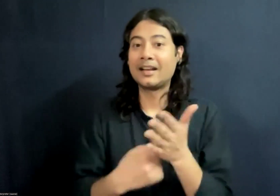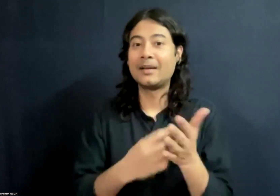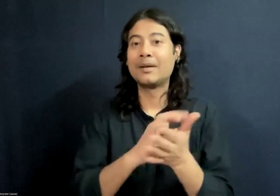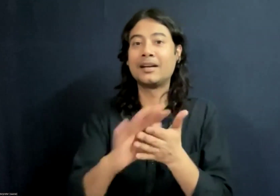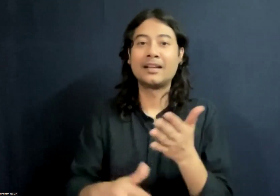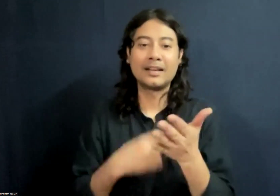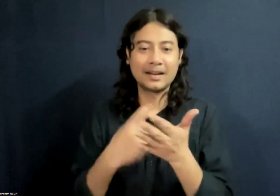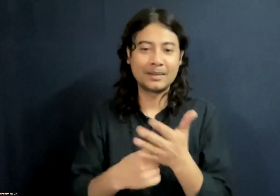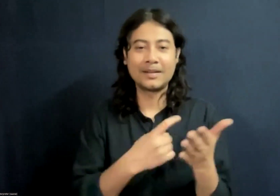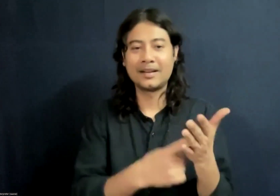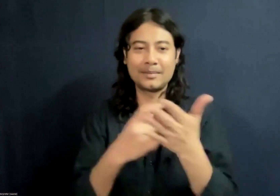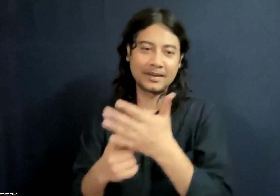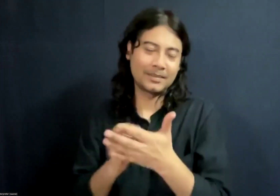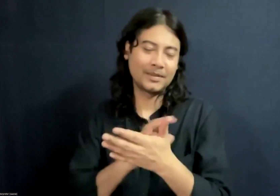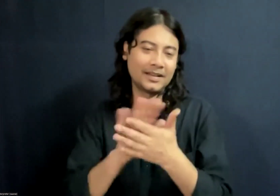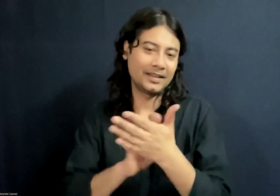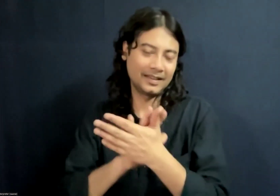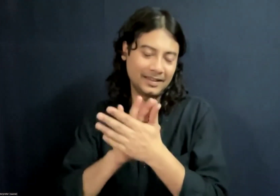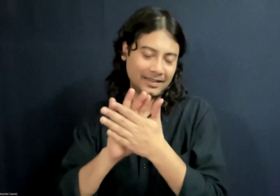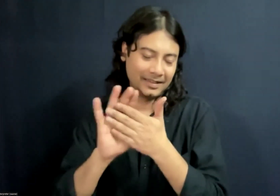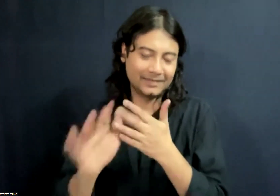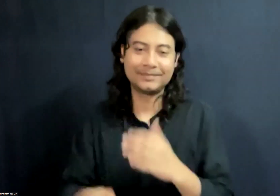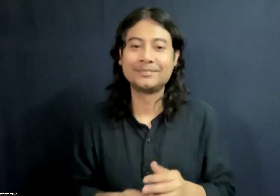Hare Rama, Rama Rama, Hare Hare.